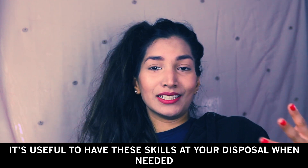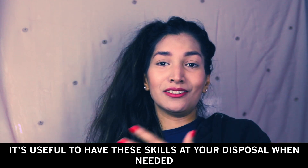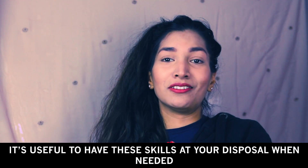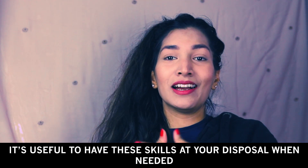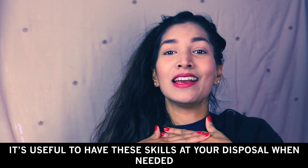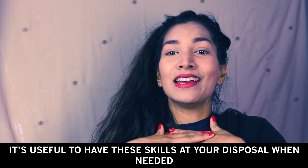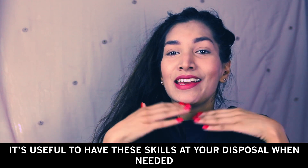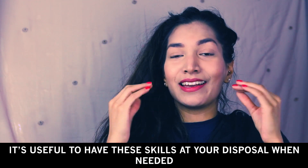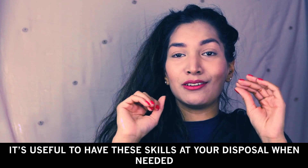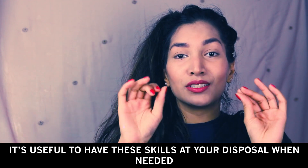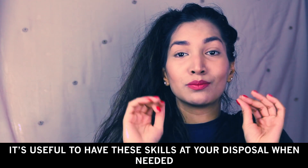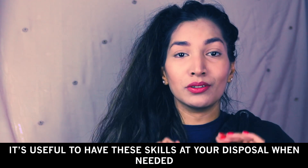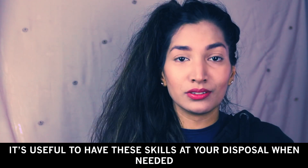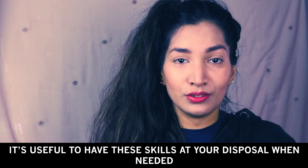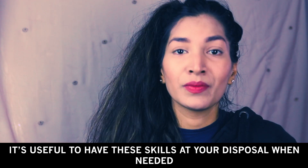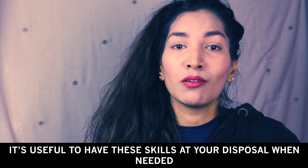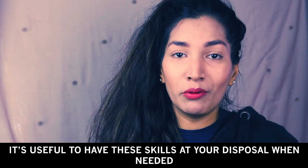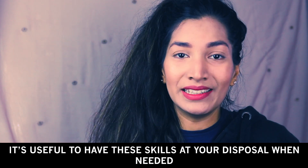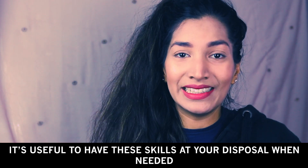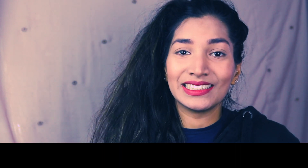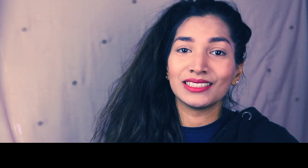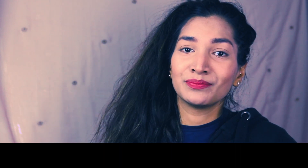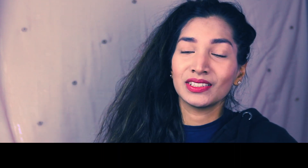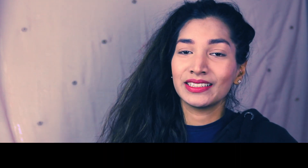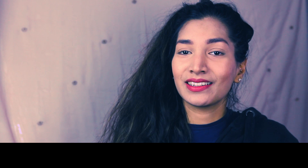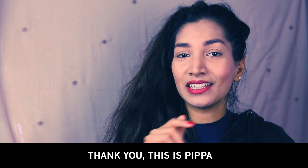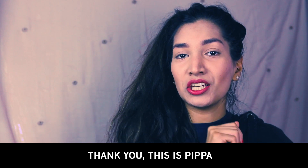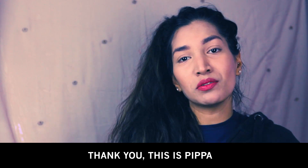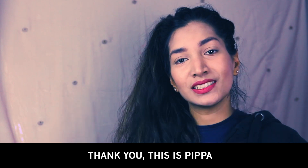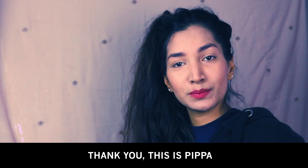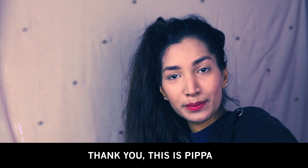at your disposal when needed. Thank you, this is Pippa.